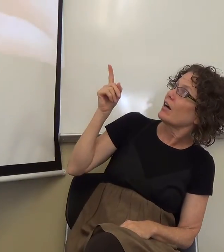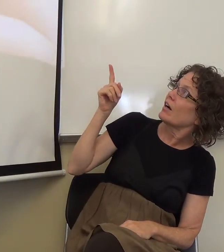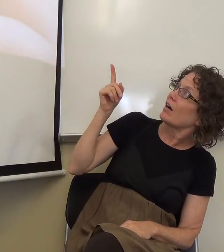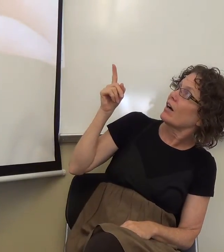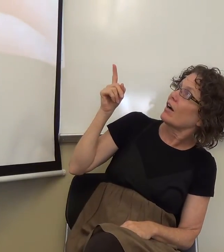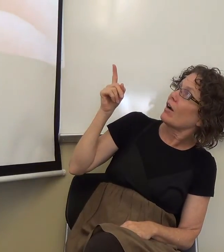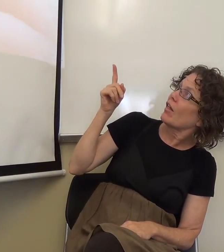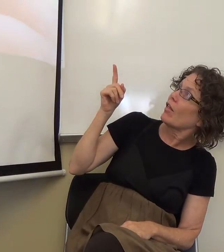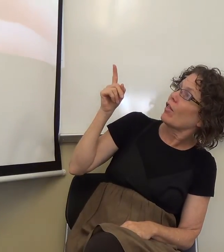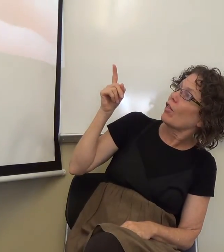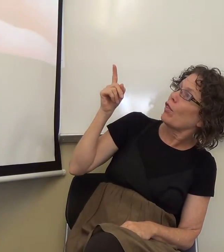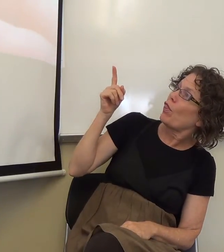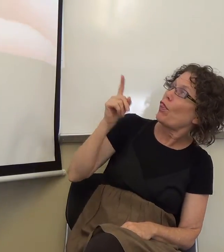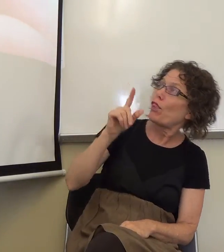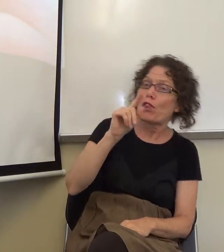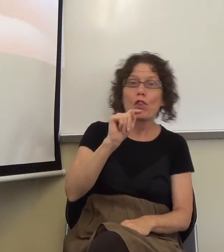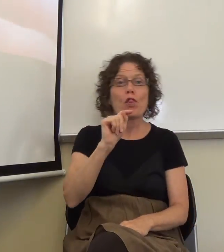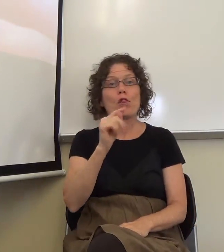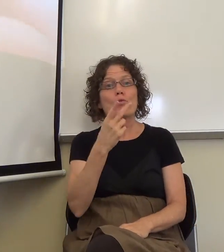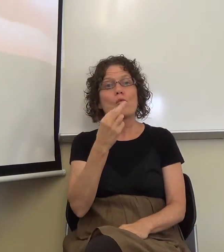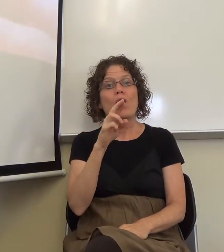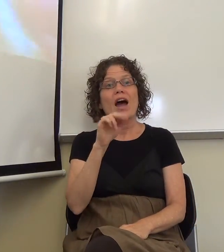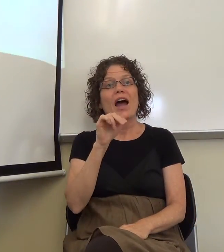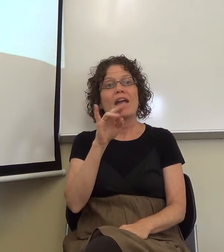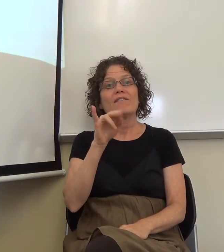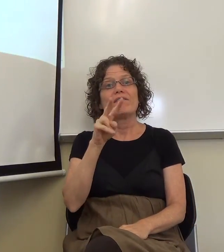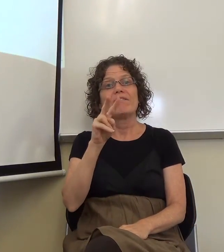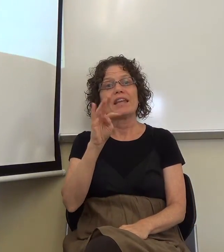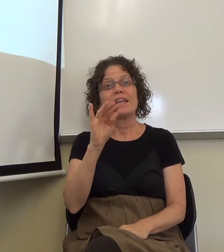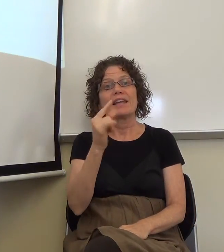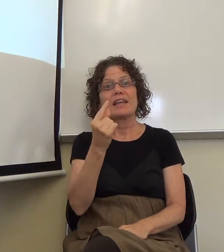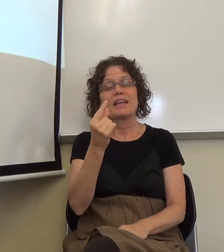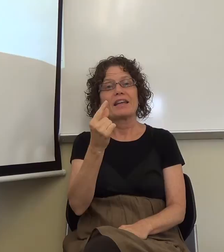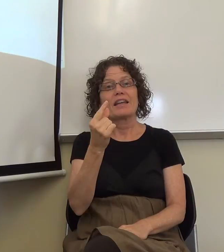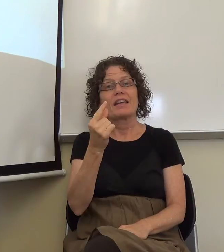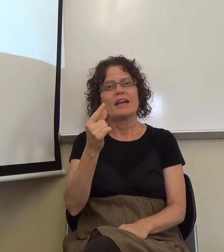Ravaged. Seem to be thriving. What does thriving mean?